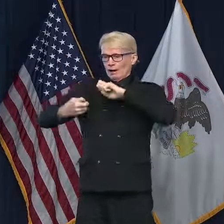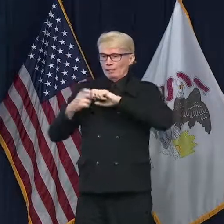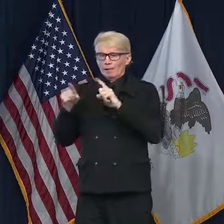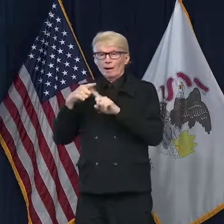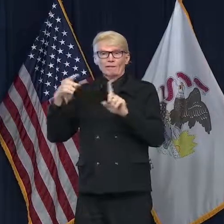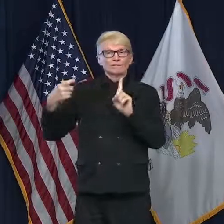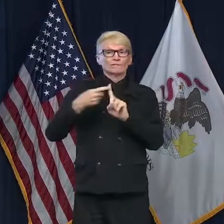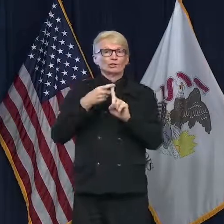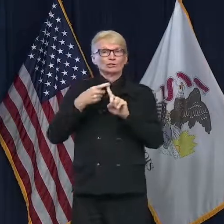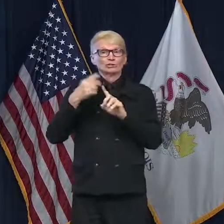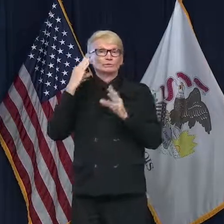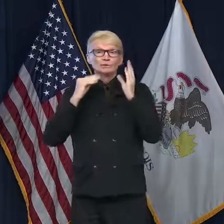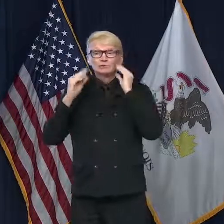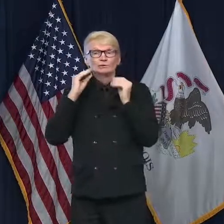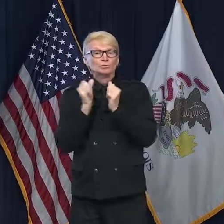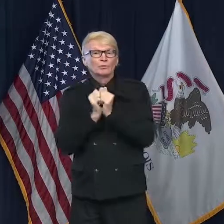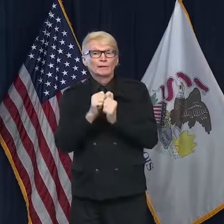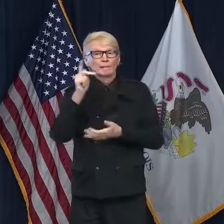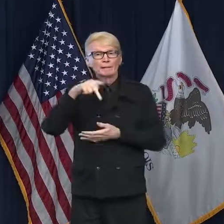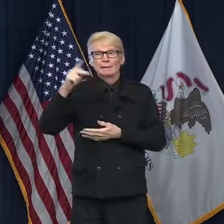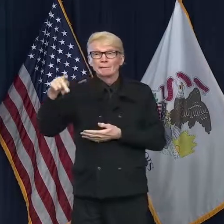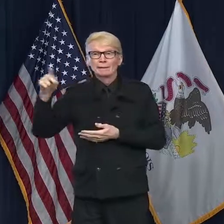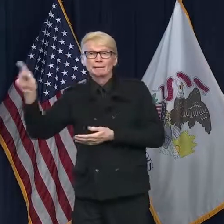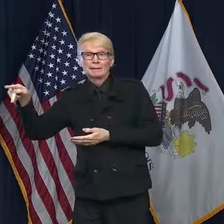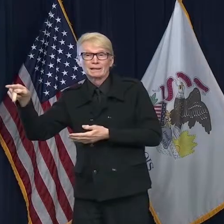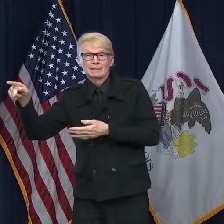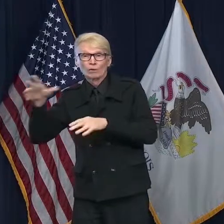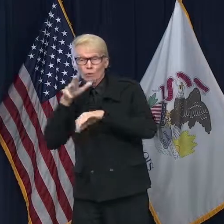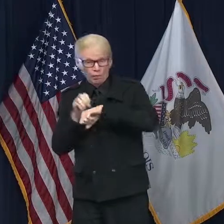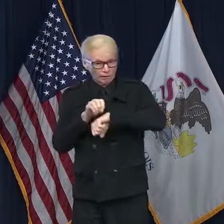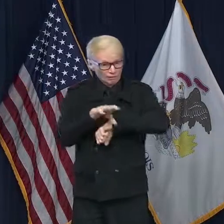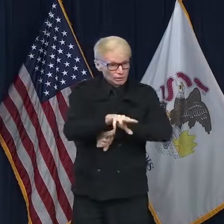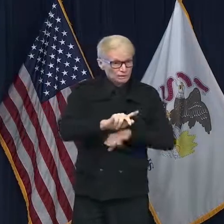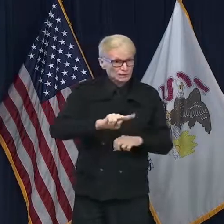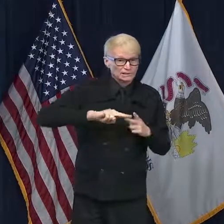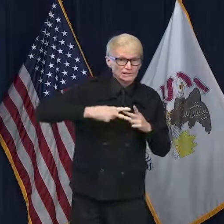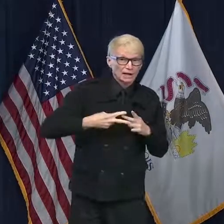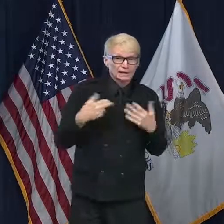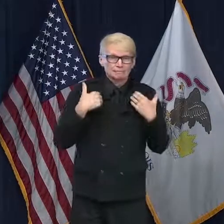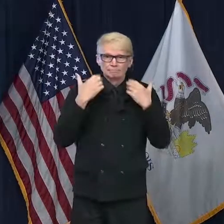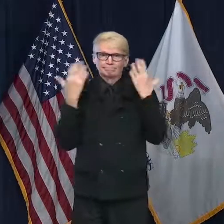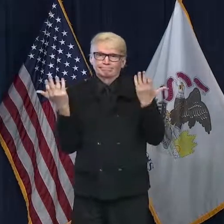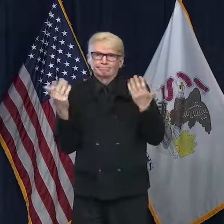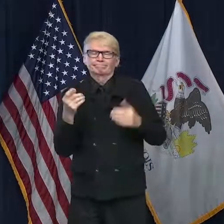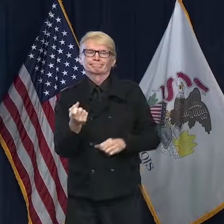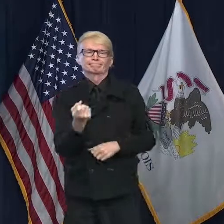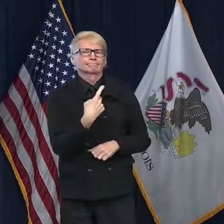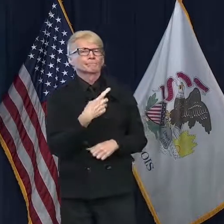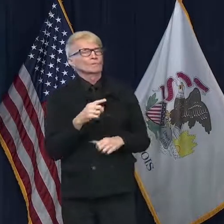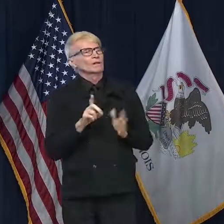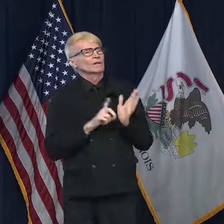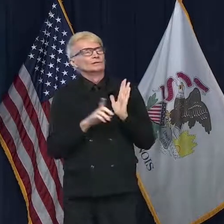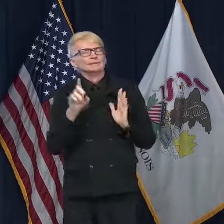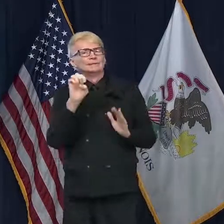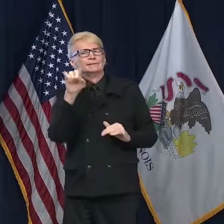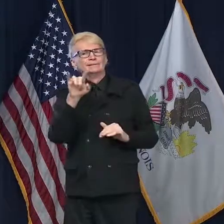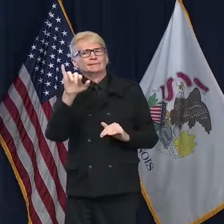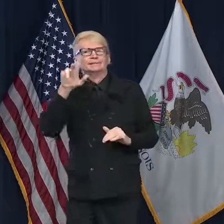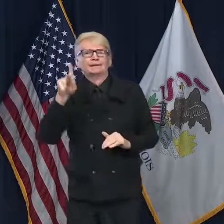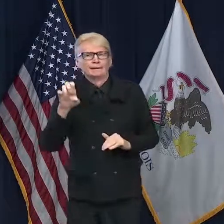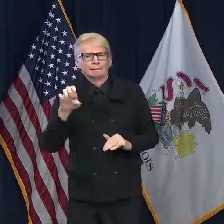first PPP program affecting the second. Okay, and I've actually got a question for Dr. Ezike, Yeah. if I can ask. I'm working a lot on